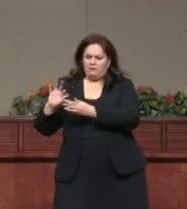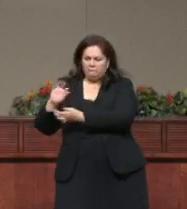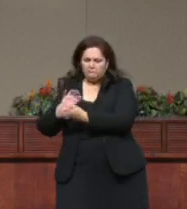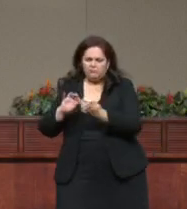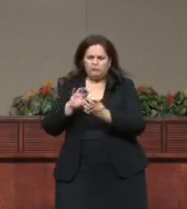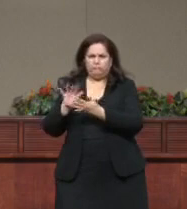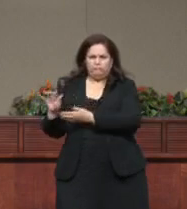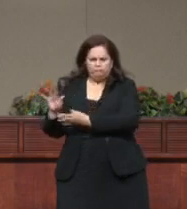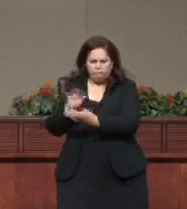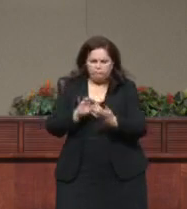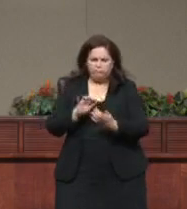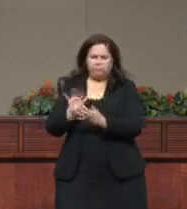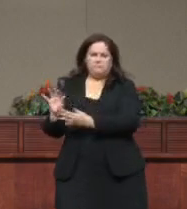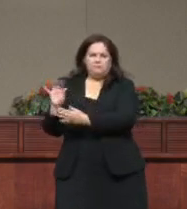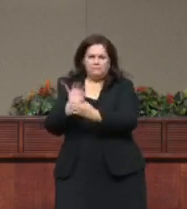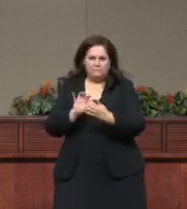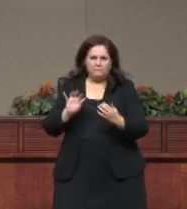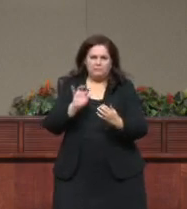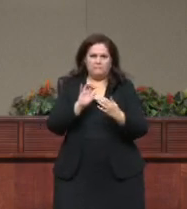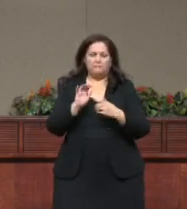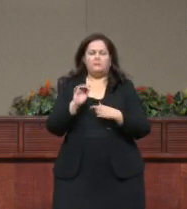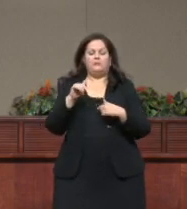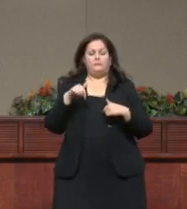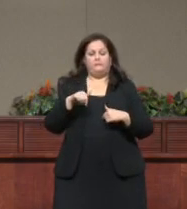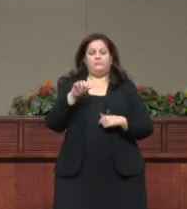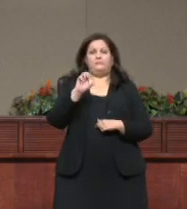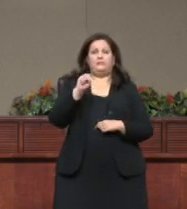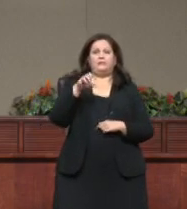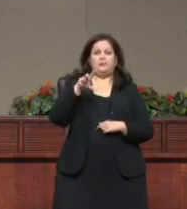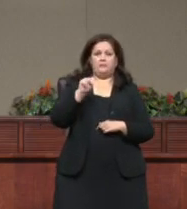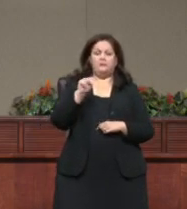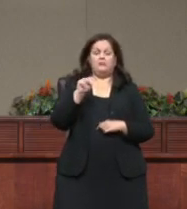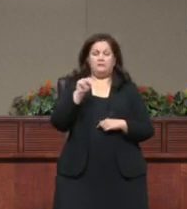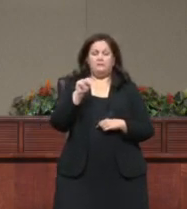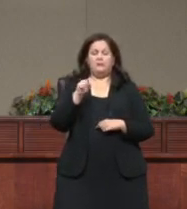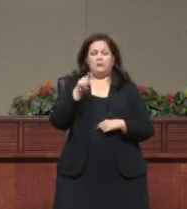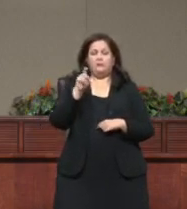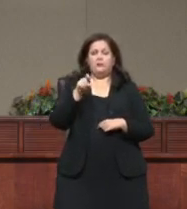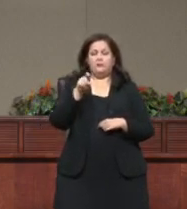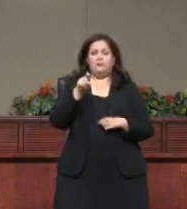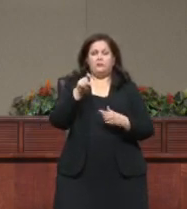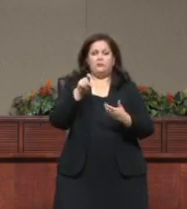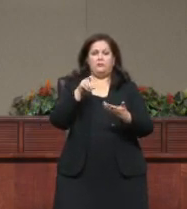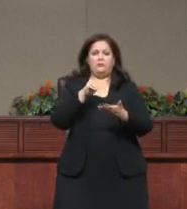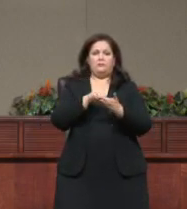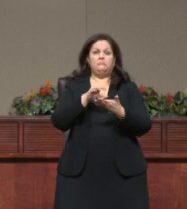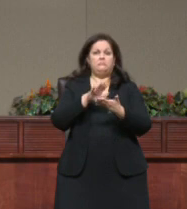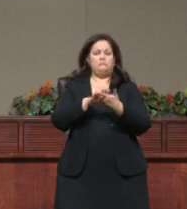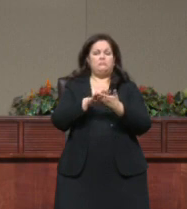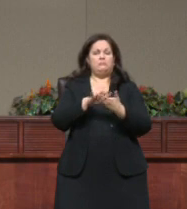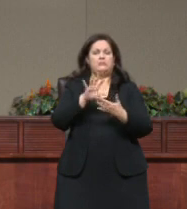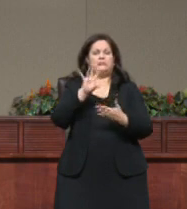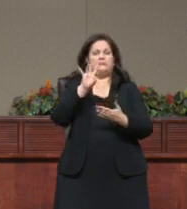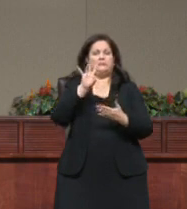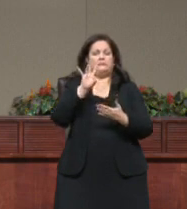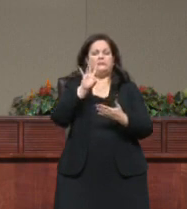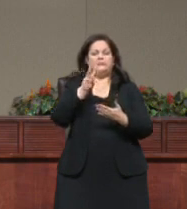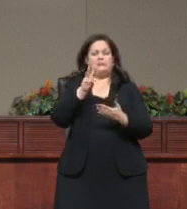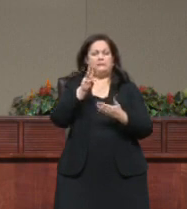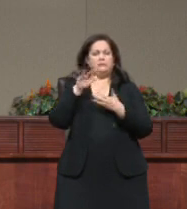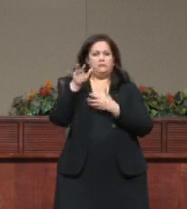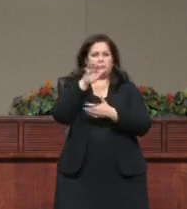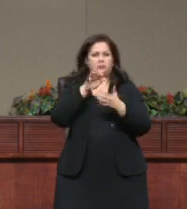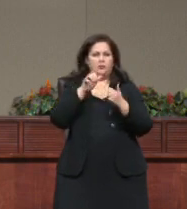September, we are projected to record 6 named storms so